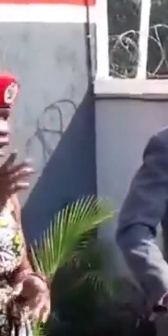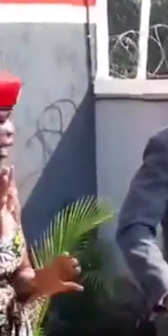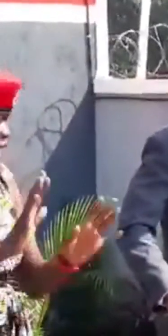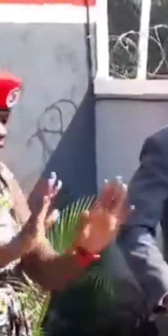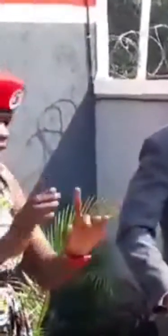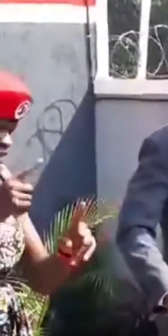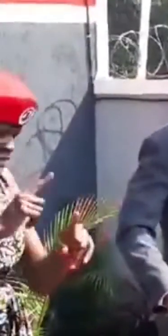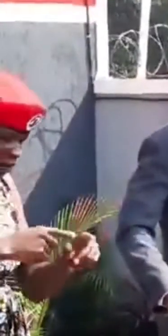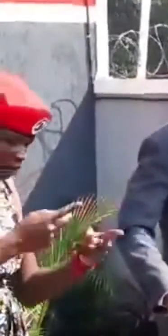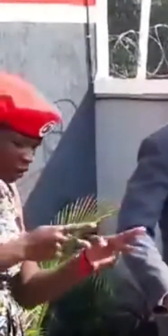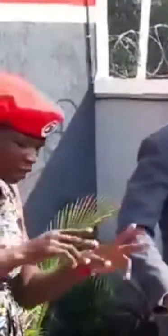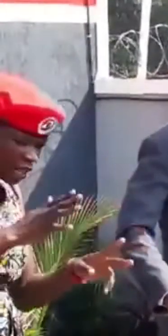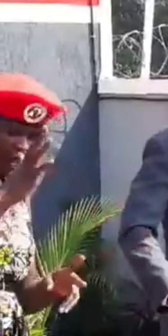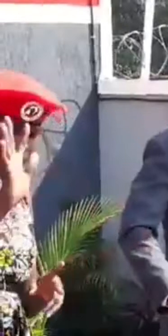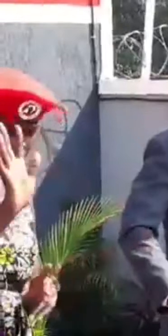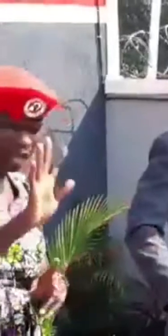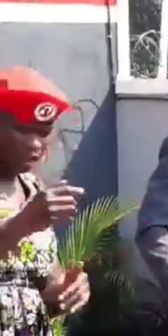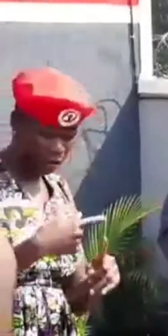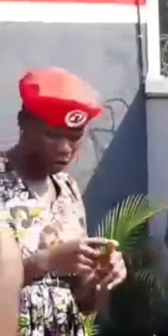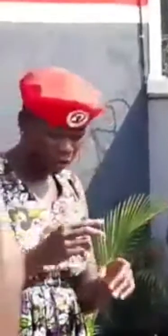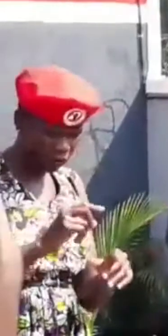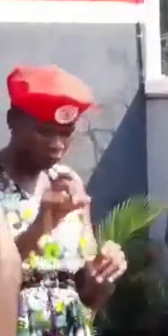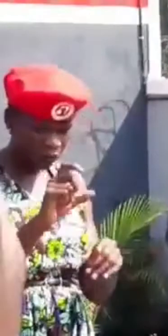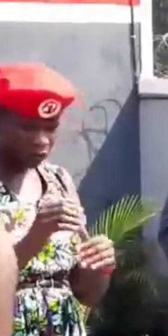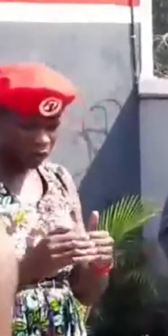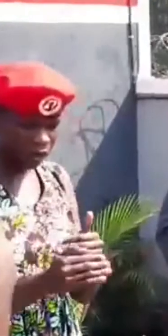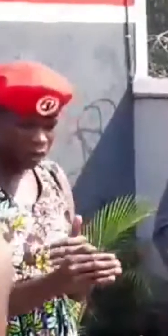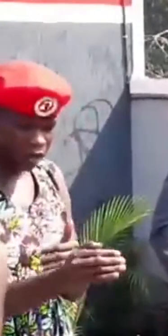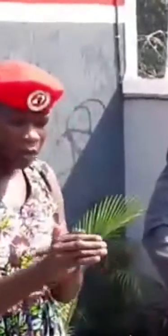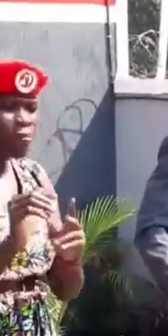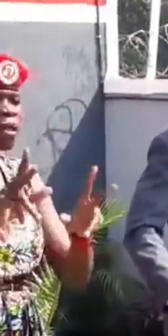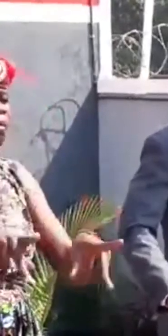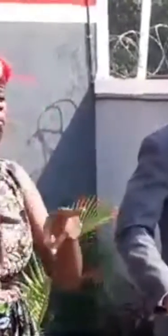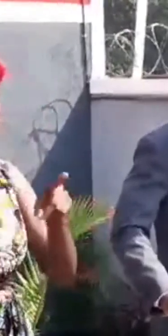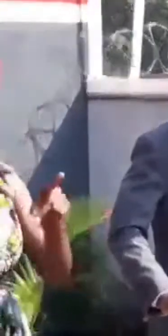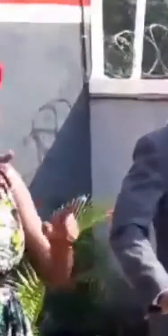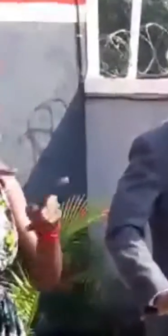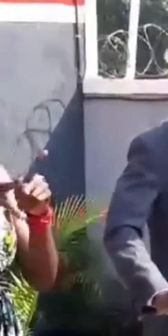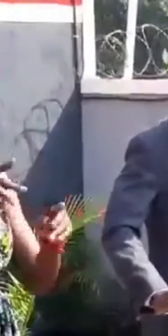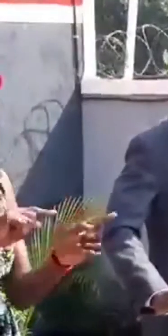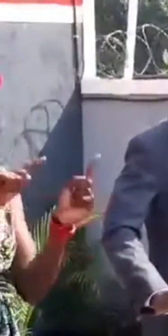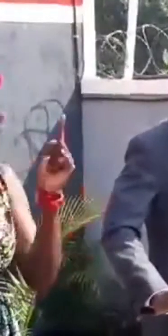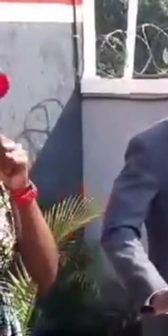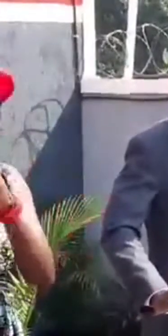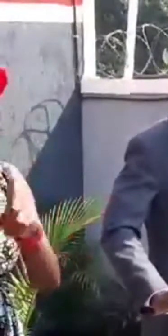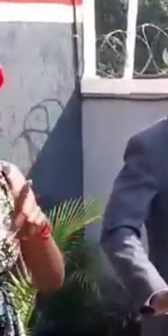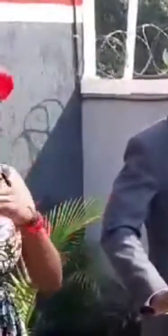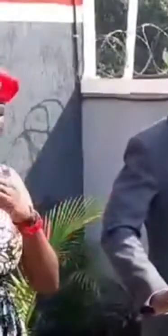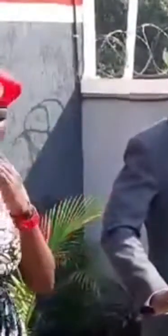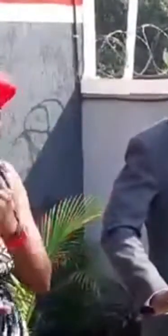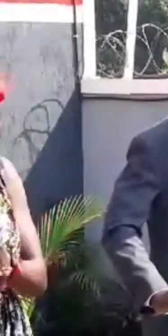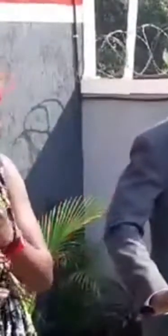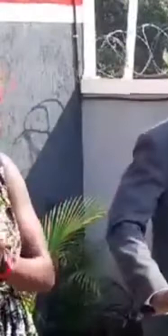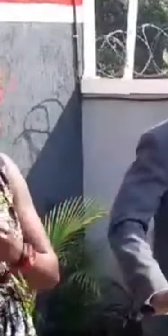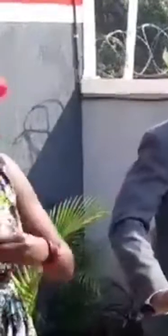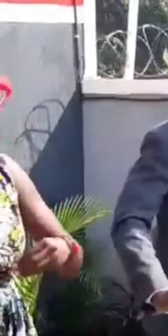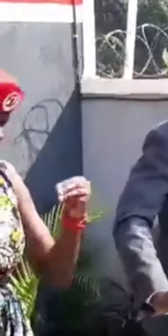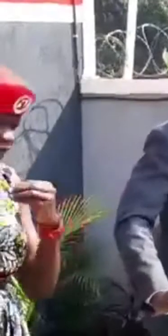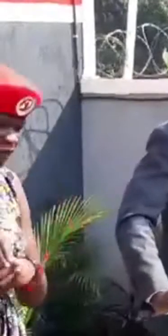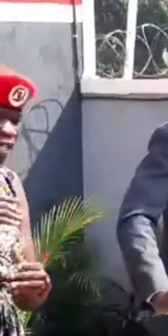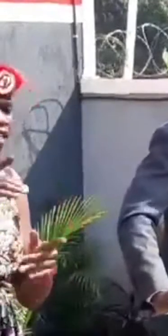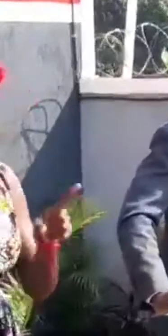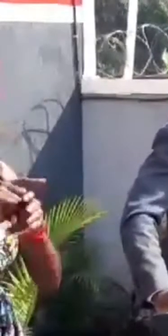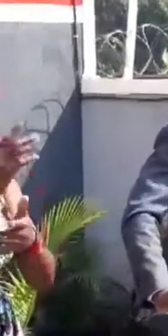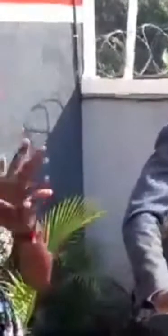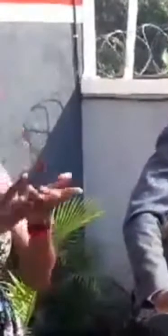beginning, but it took only a few weeks before the parliament was raided, members of parliament were bribed, and some of our people